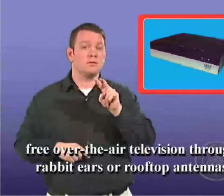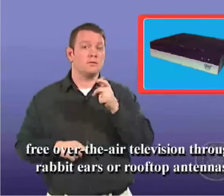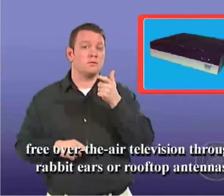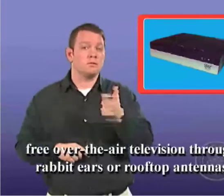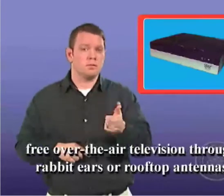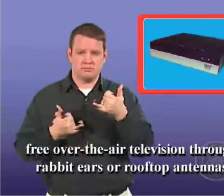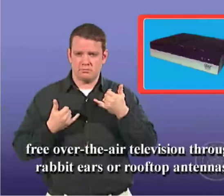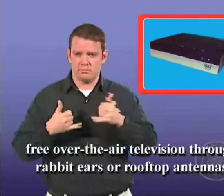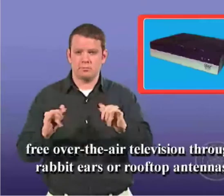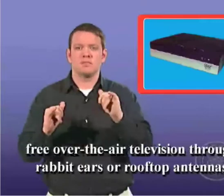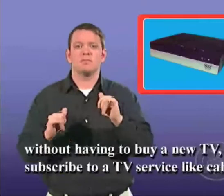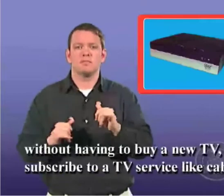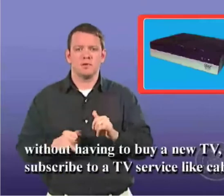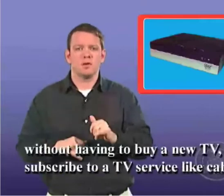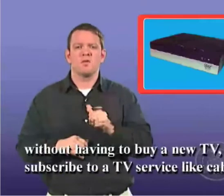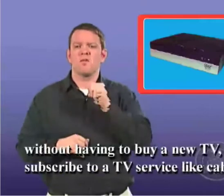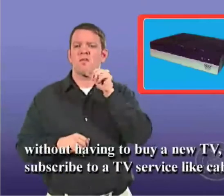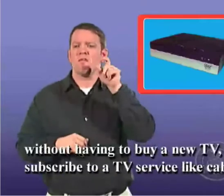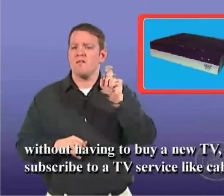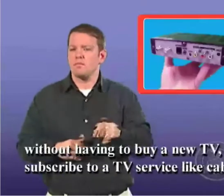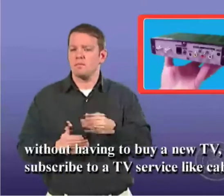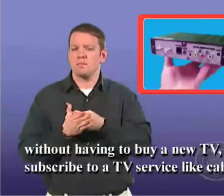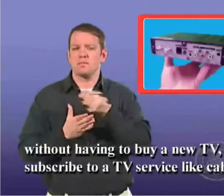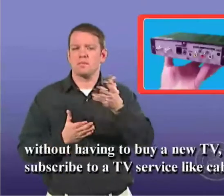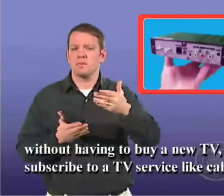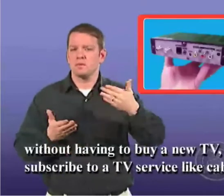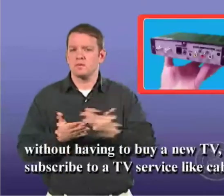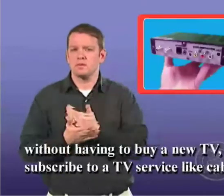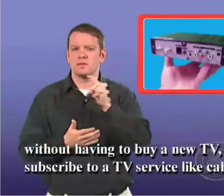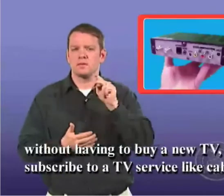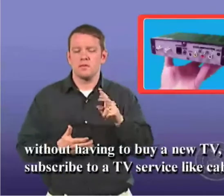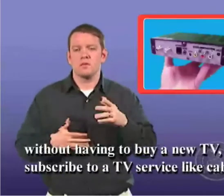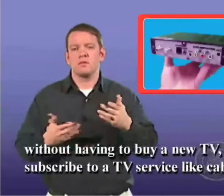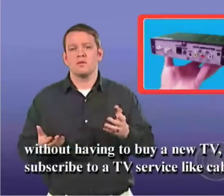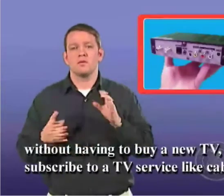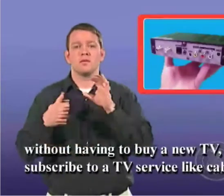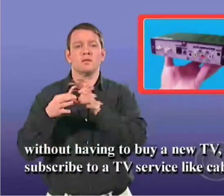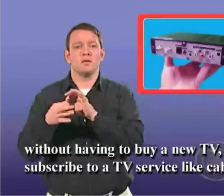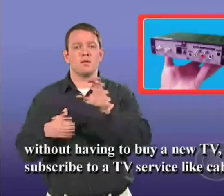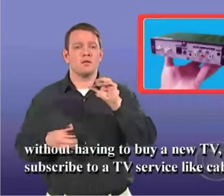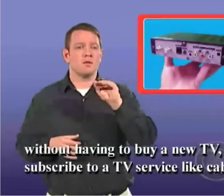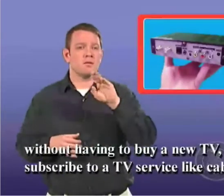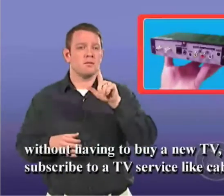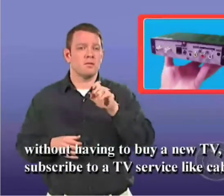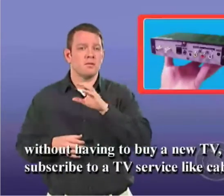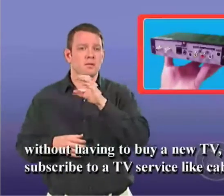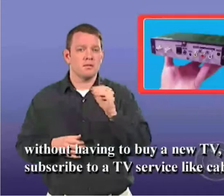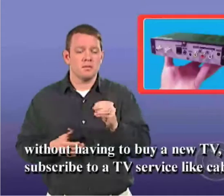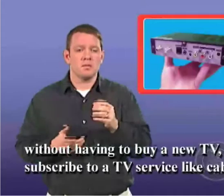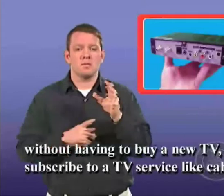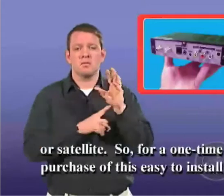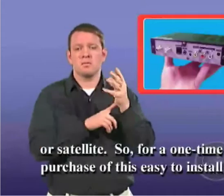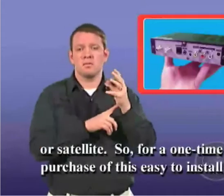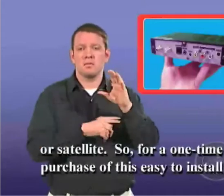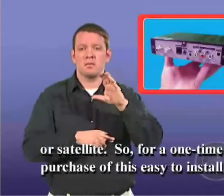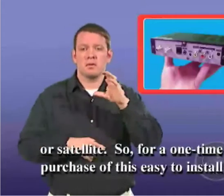rooftop antennas without having to buy a new TV or subscribe to a TV service like cable or